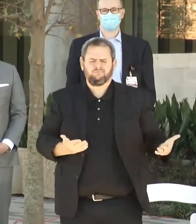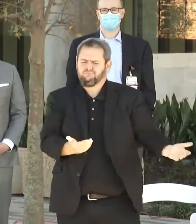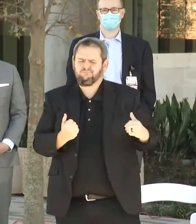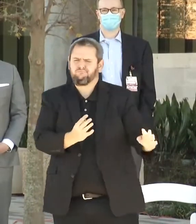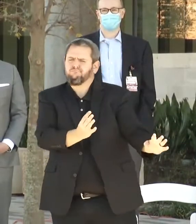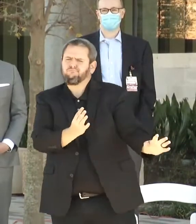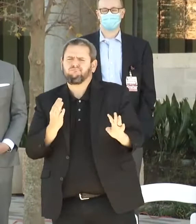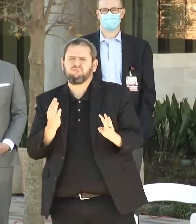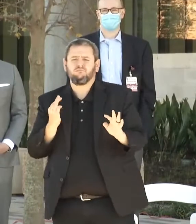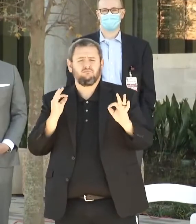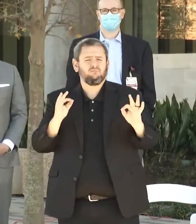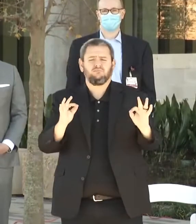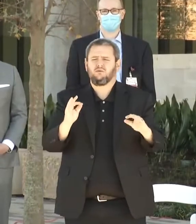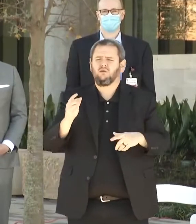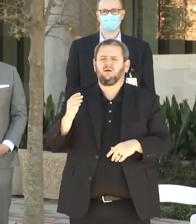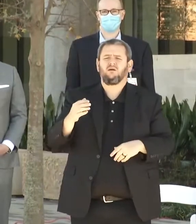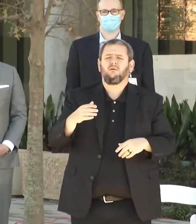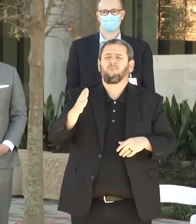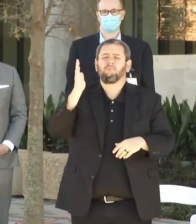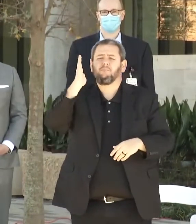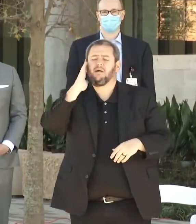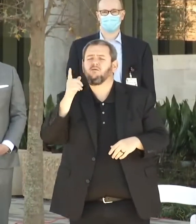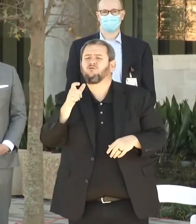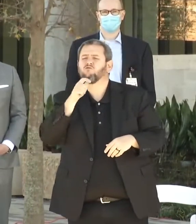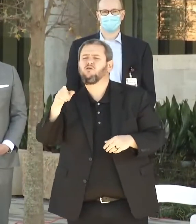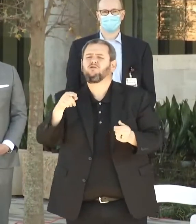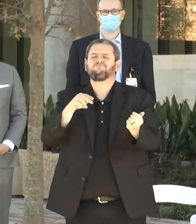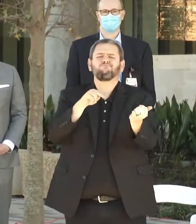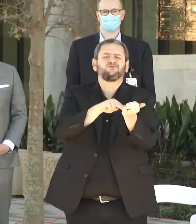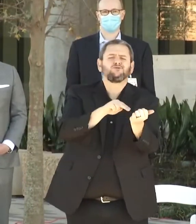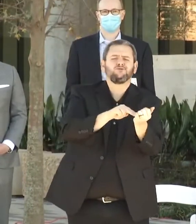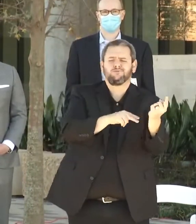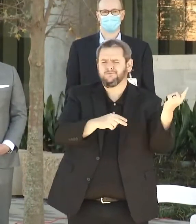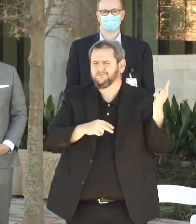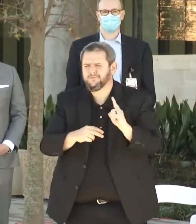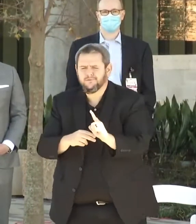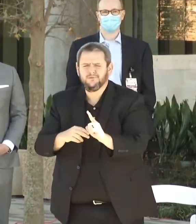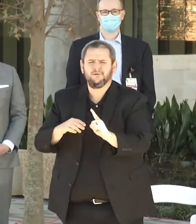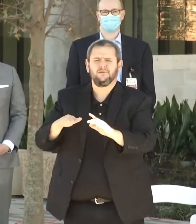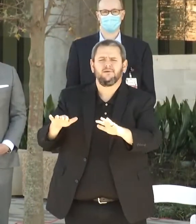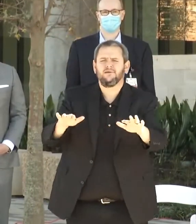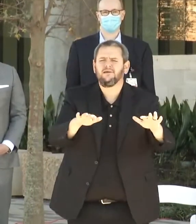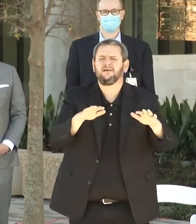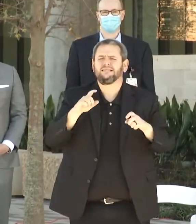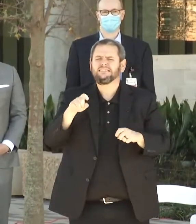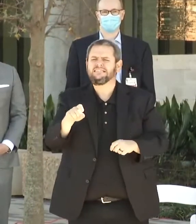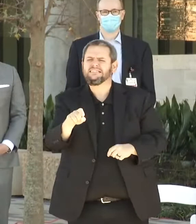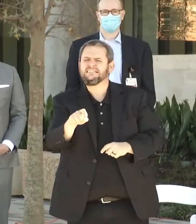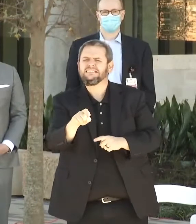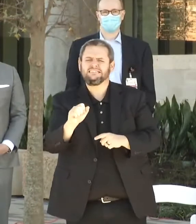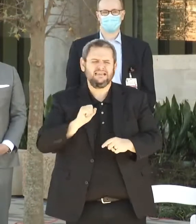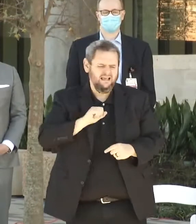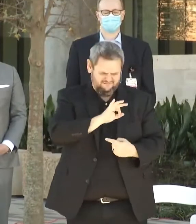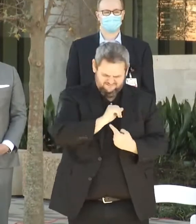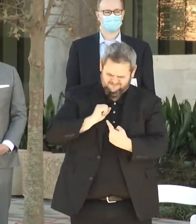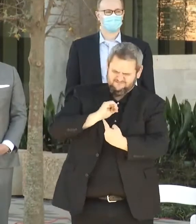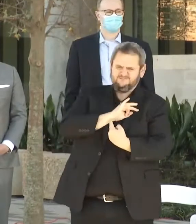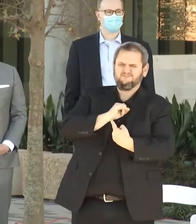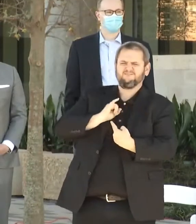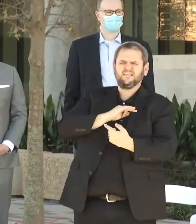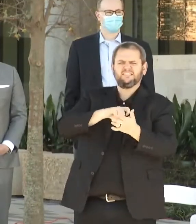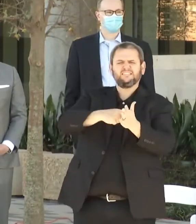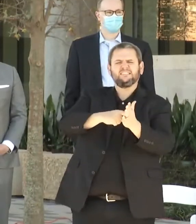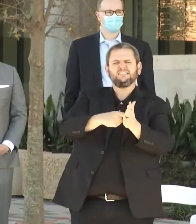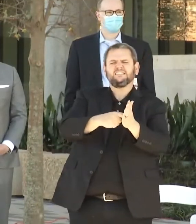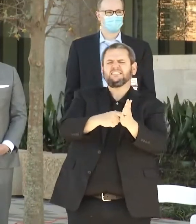issue. Nursing, respiratory therapy, physicians. Hospitals in the region are actively looking at nursing ratios together and